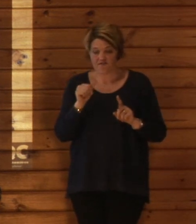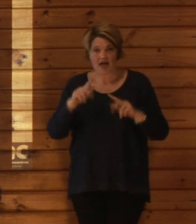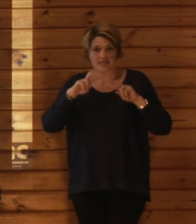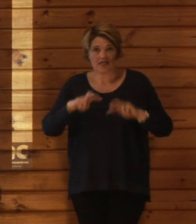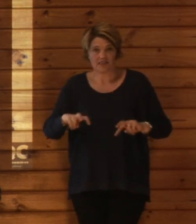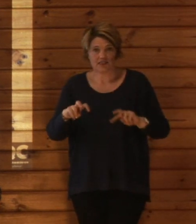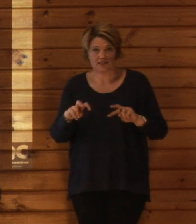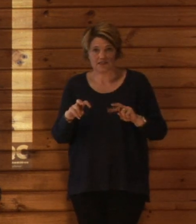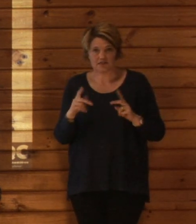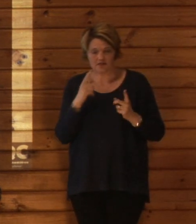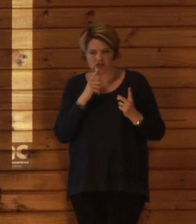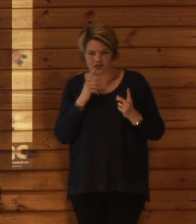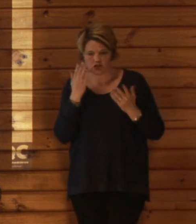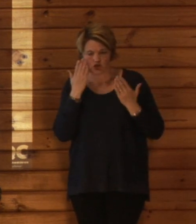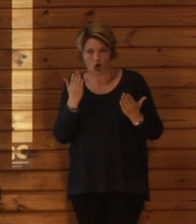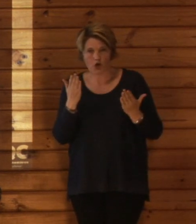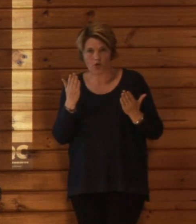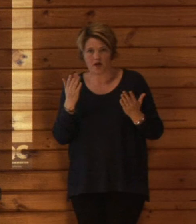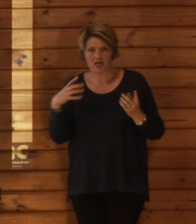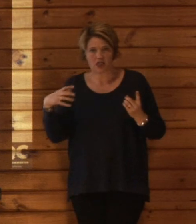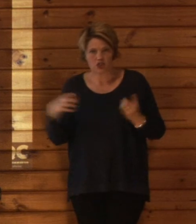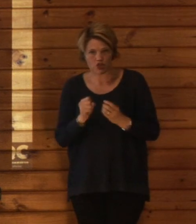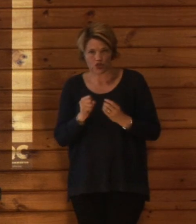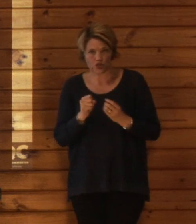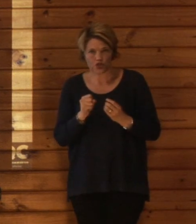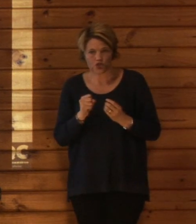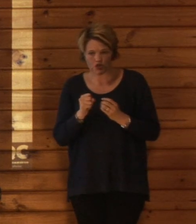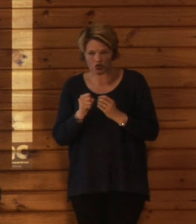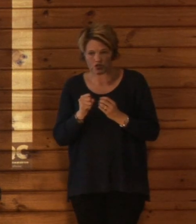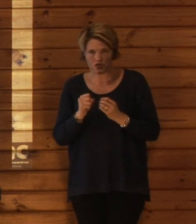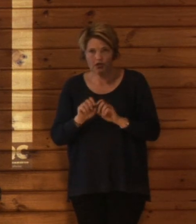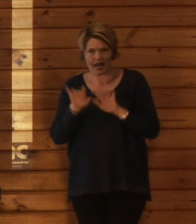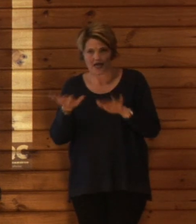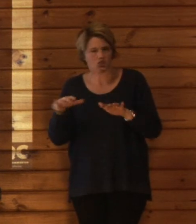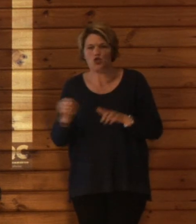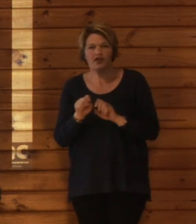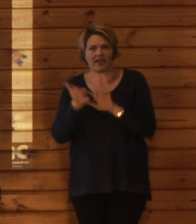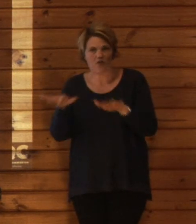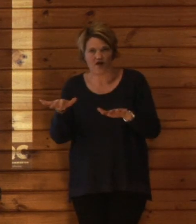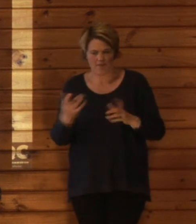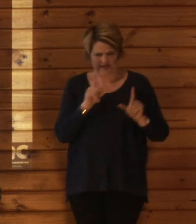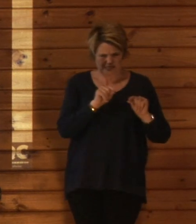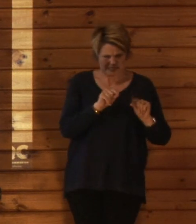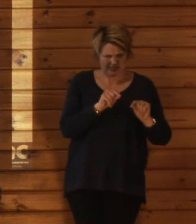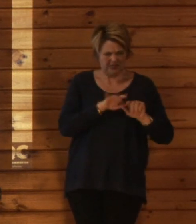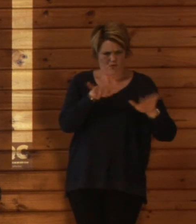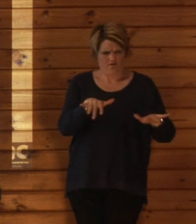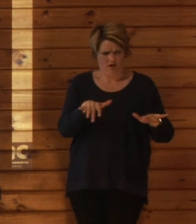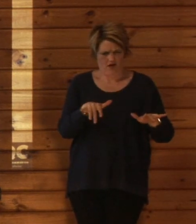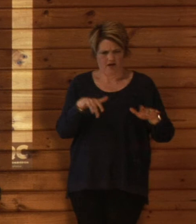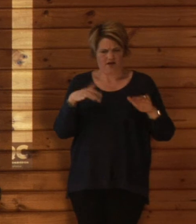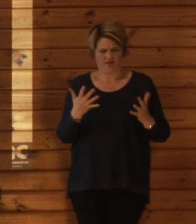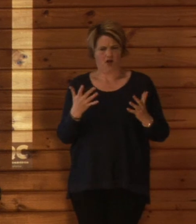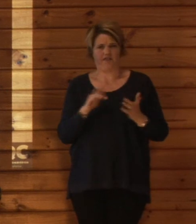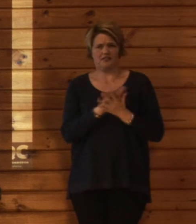observations say that it should have it did liquefy, we observed it, then there's something not quite adding up that goes away to get assessed in more detail through an